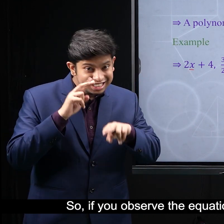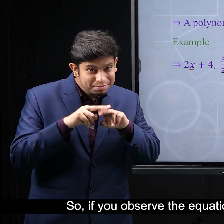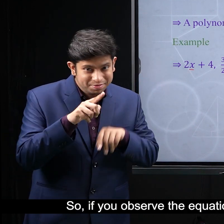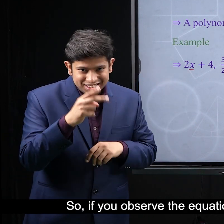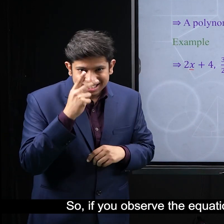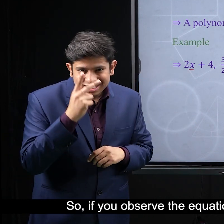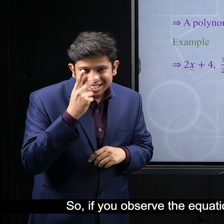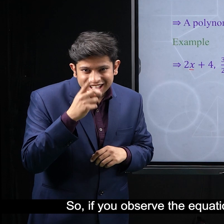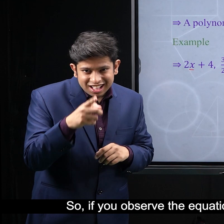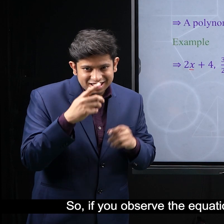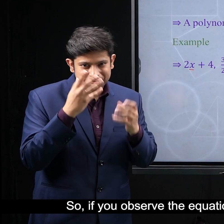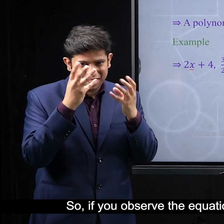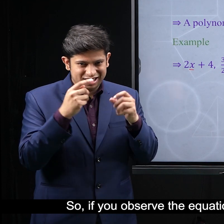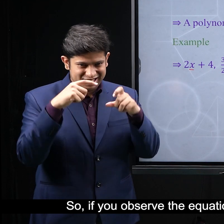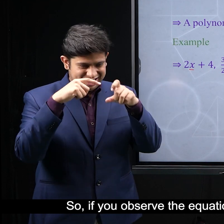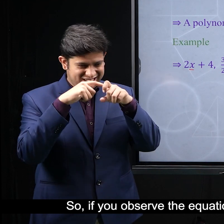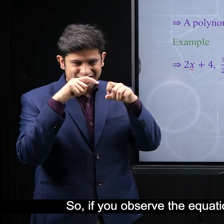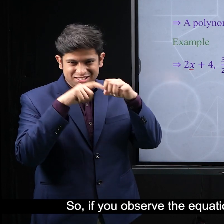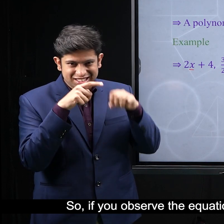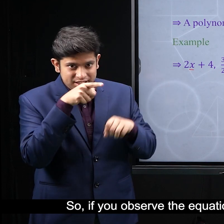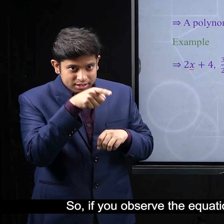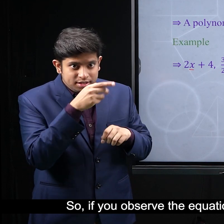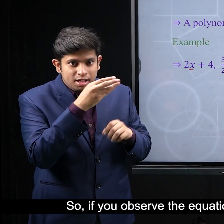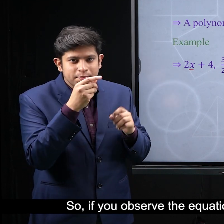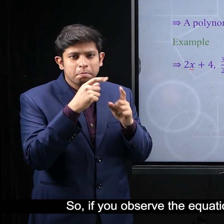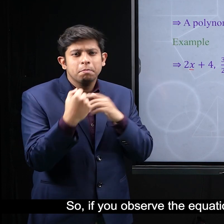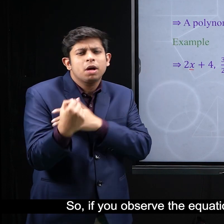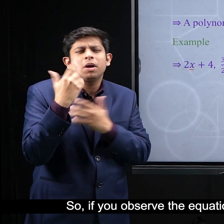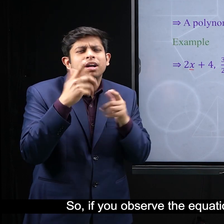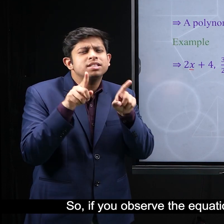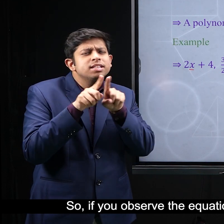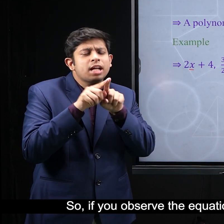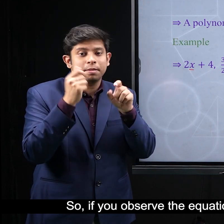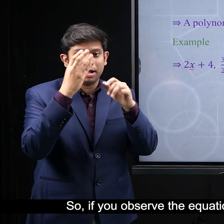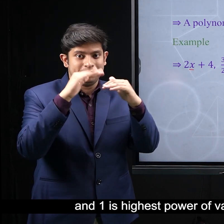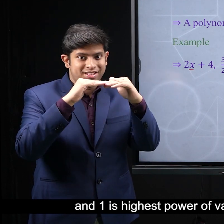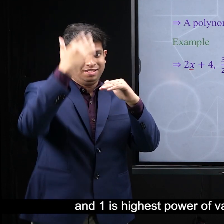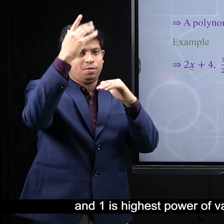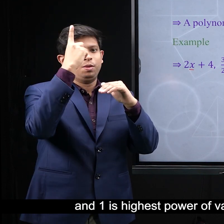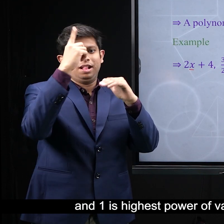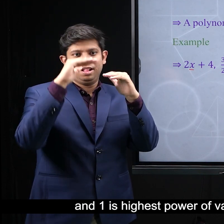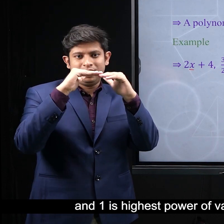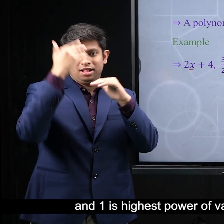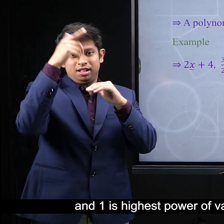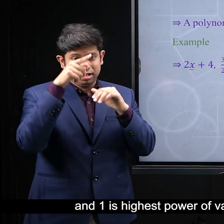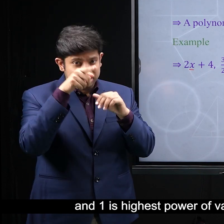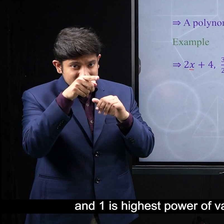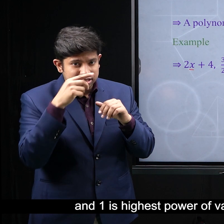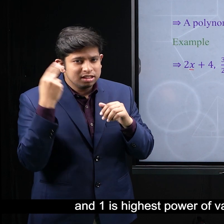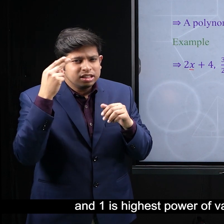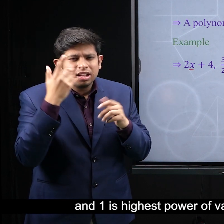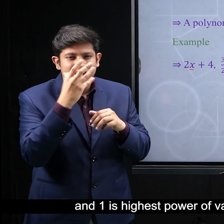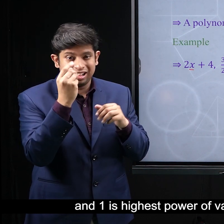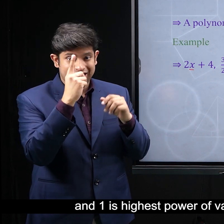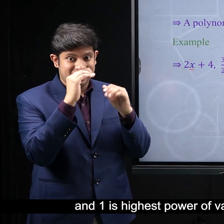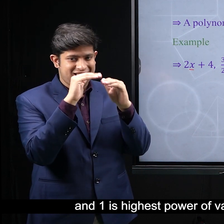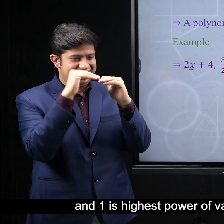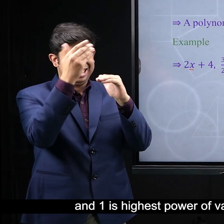So, if you observe the equations, the power of variable is 1 in all the cases, and 1 is the highest power of variable, which is called degree